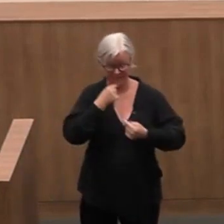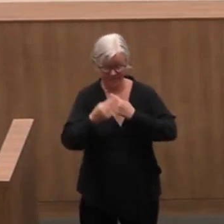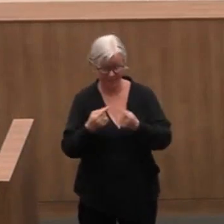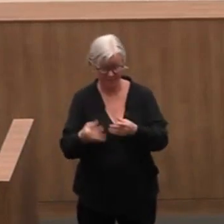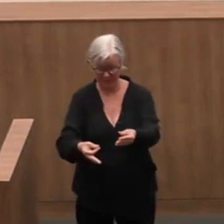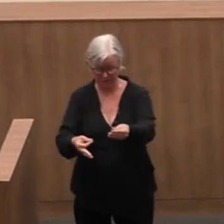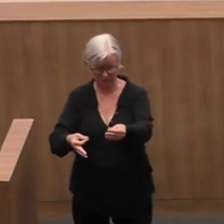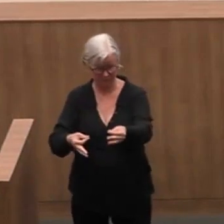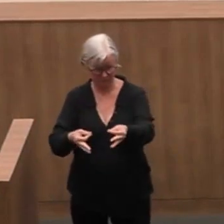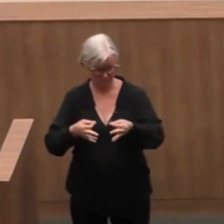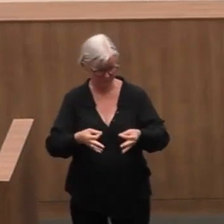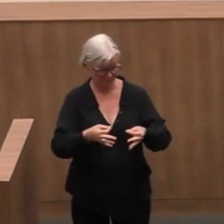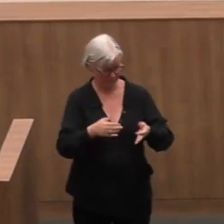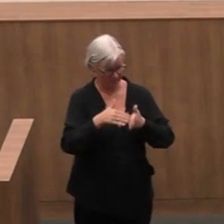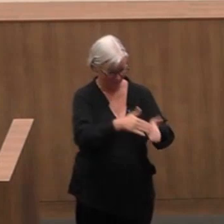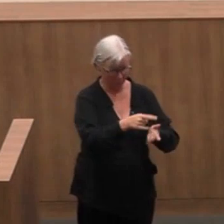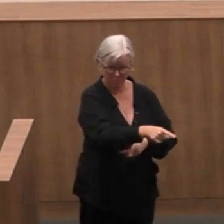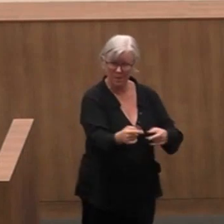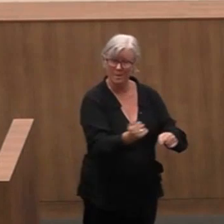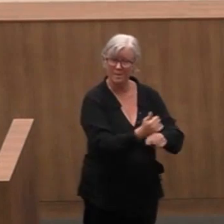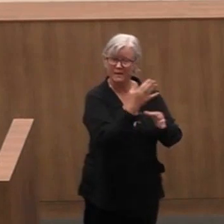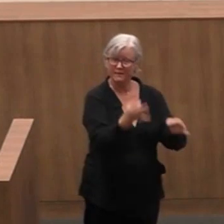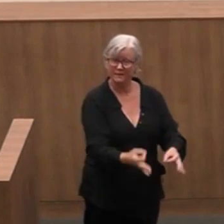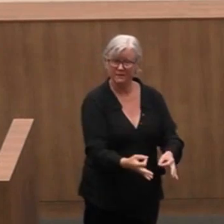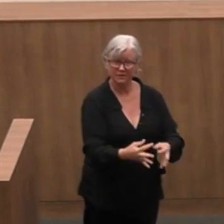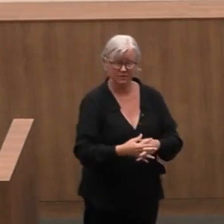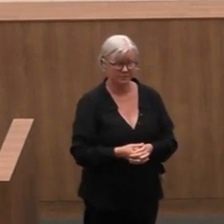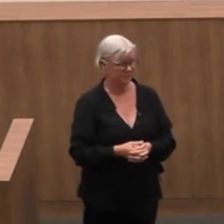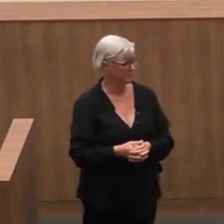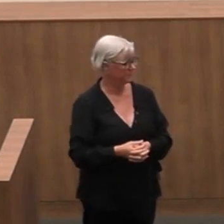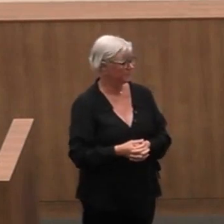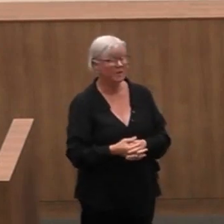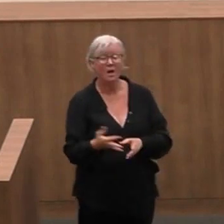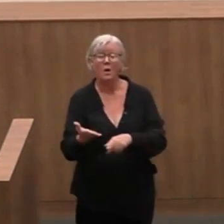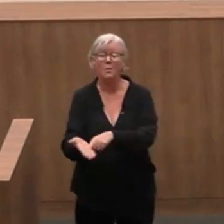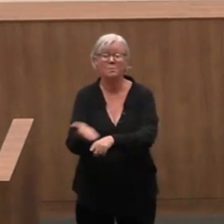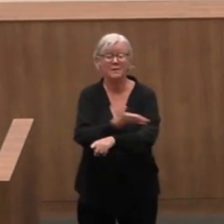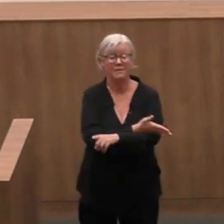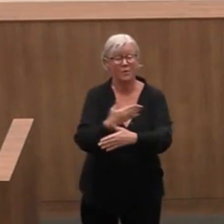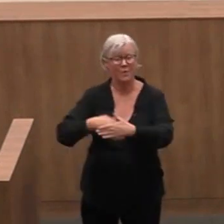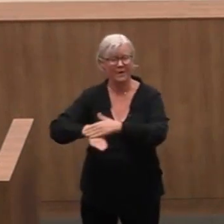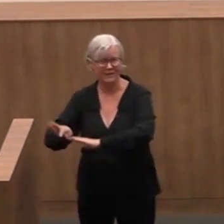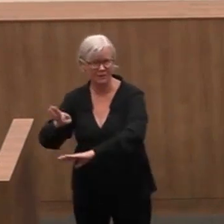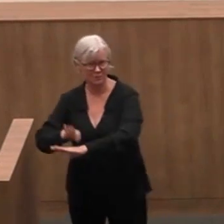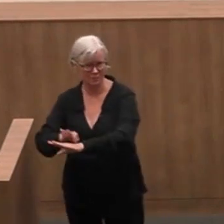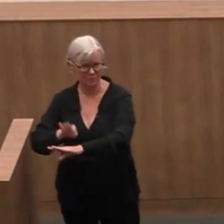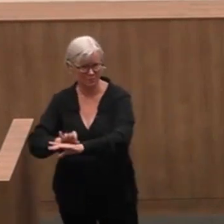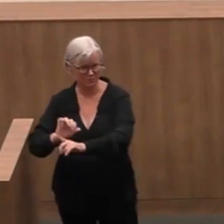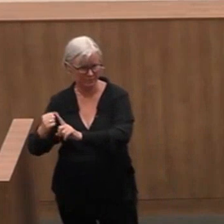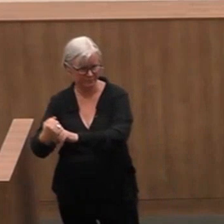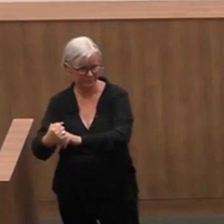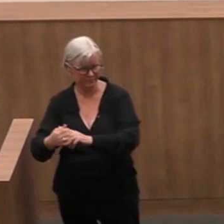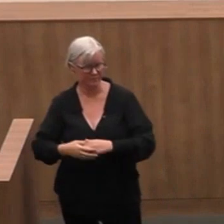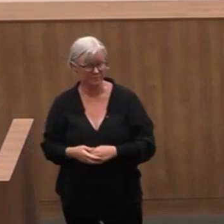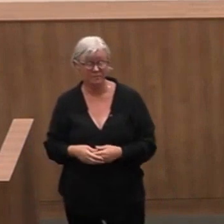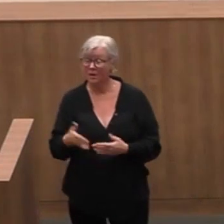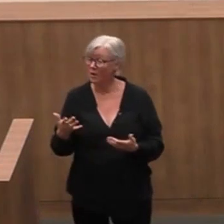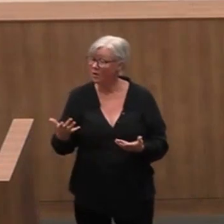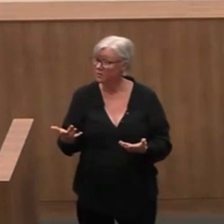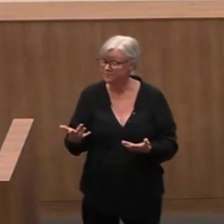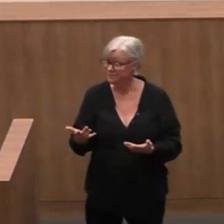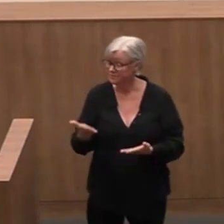make a decision. And a lot of that, as you say, can happen before they even get into the hospital setting. But it's also true to say that there are plenty of people who